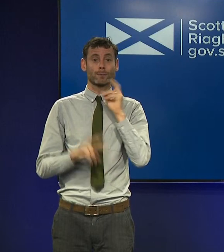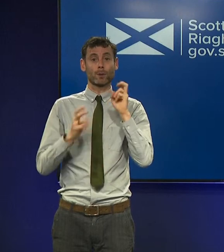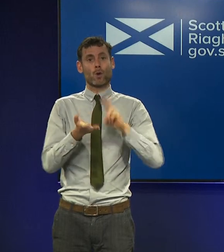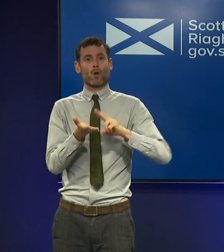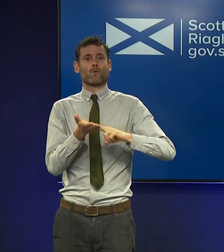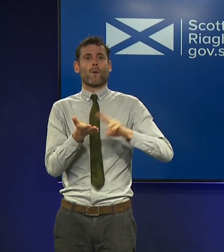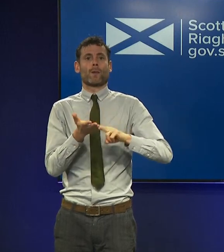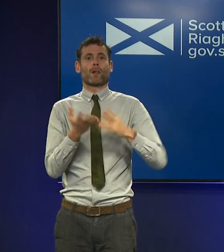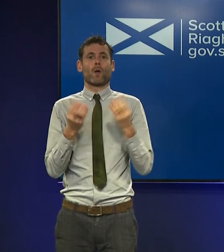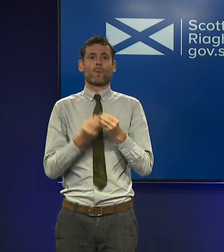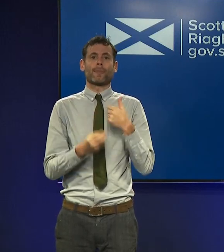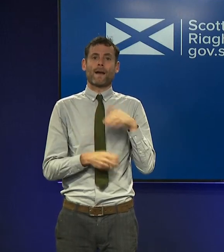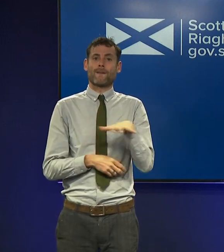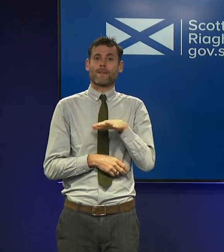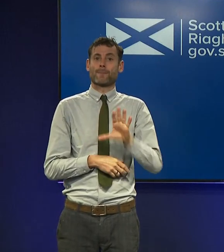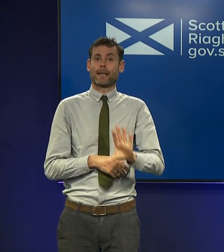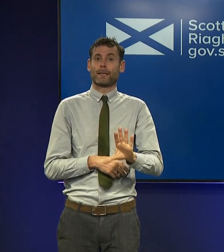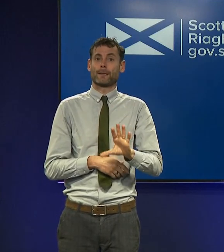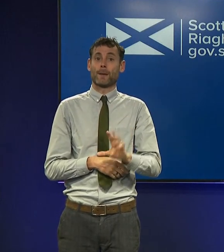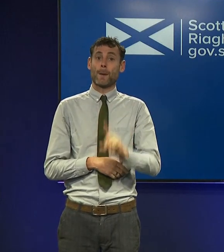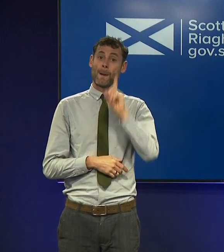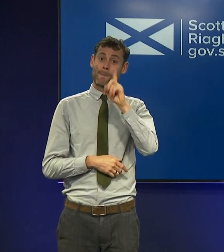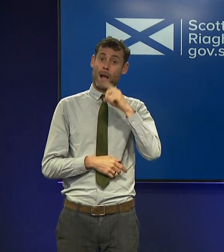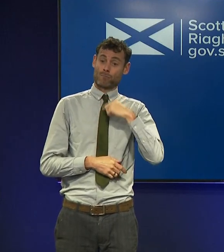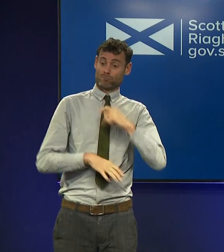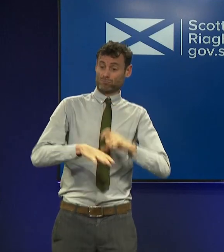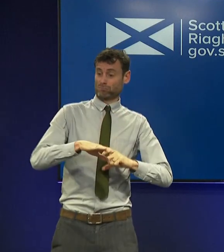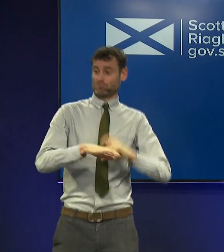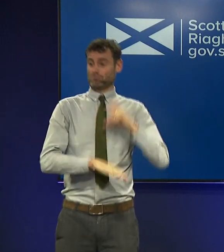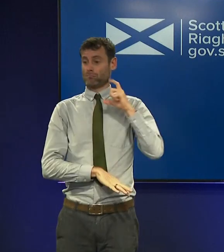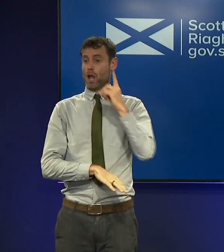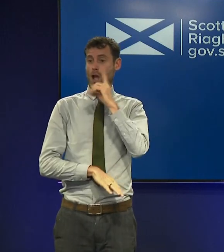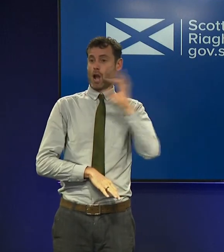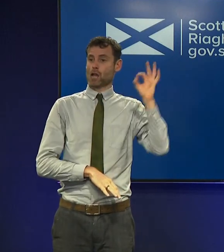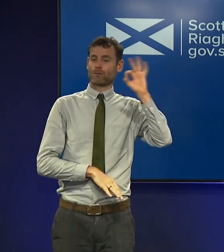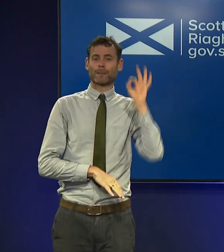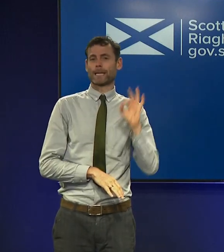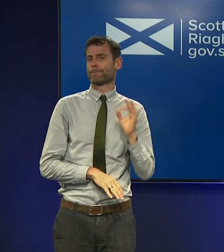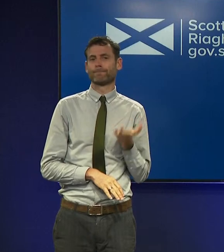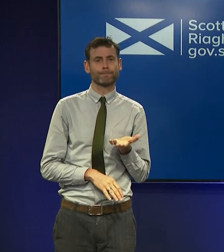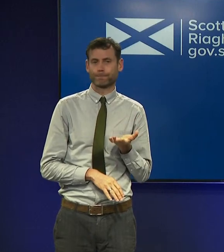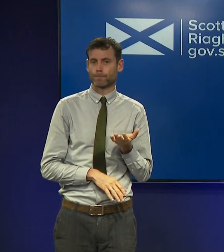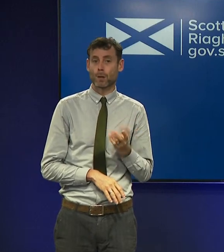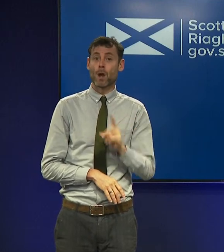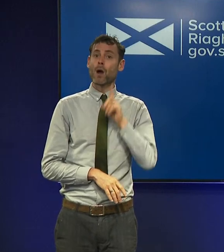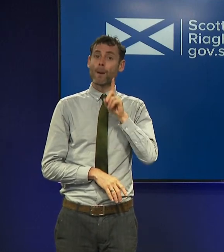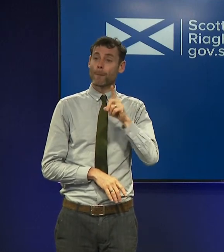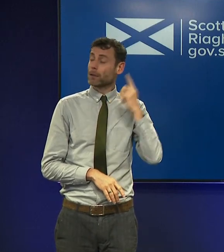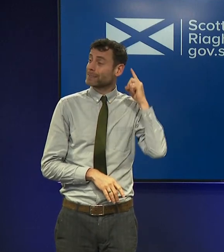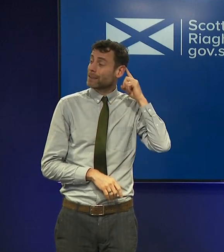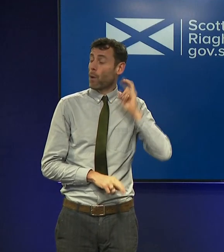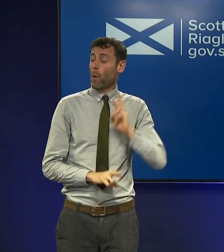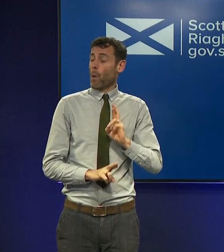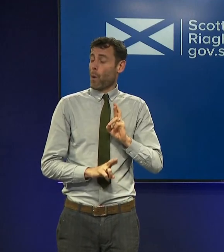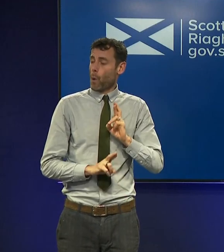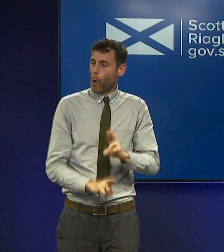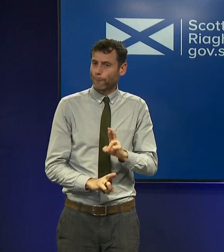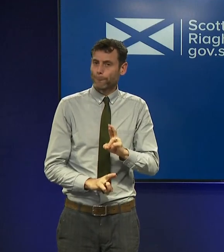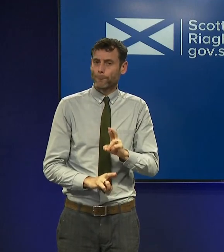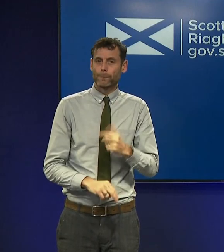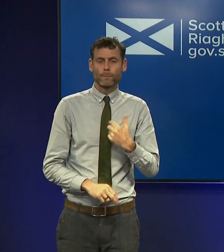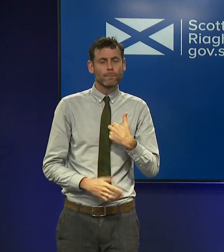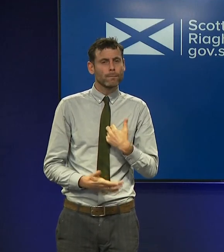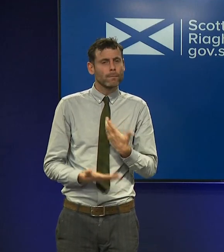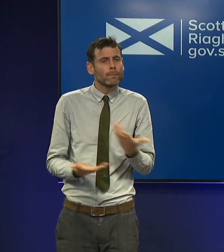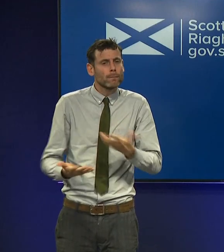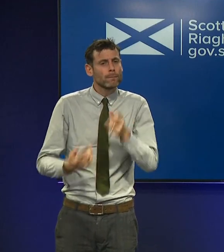family. Can I say that in 100% sense? No, but that's what I hope. And that's what I think we should all be hopeful of